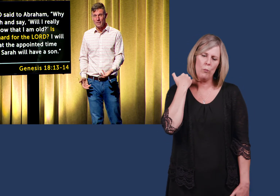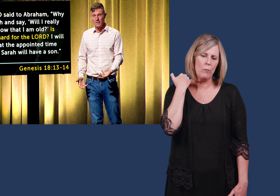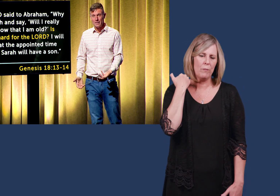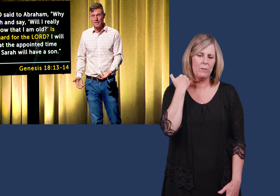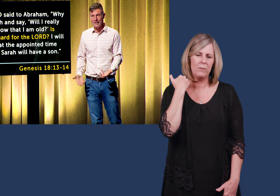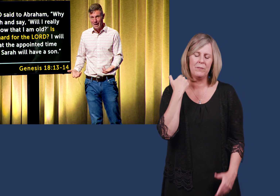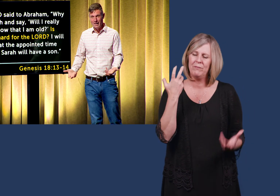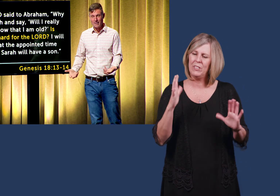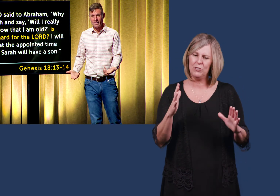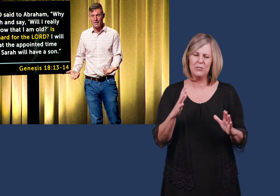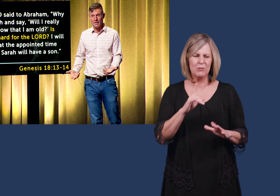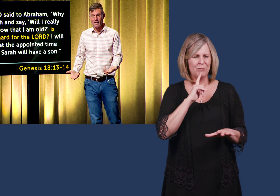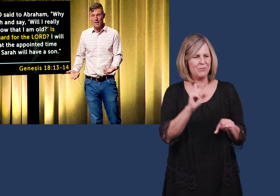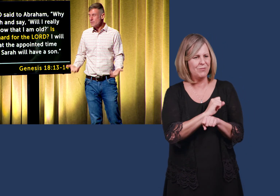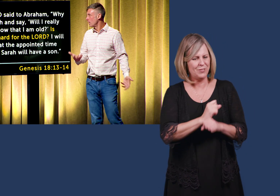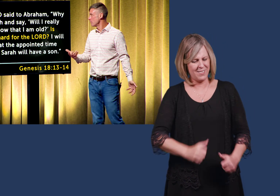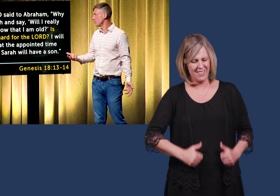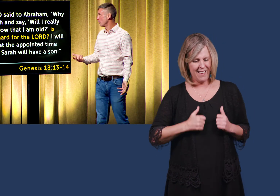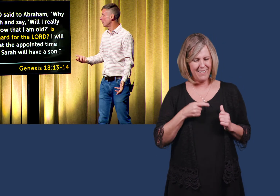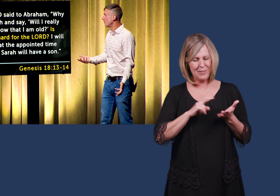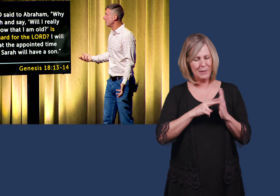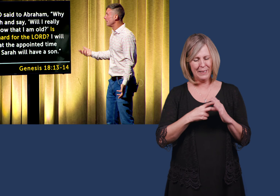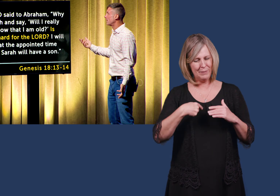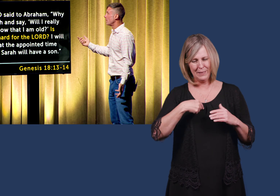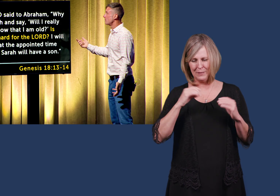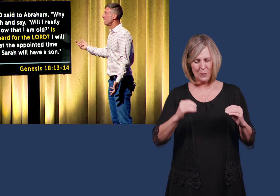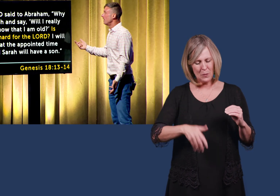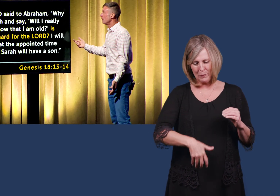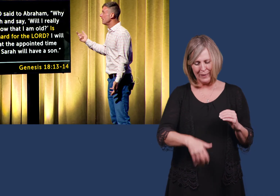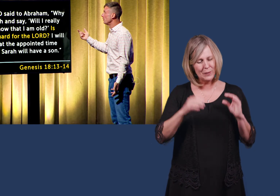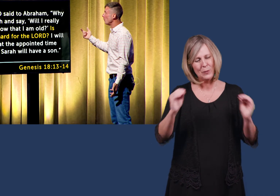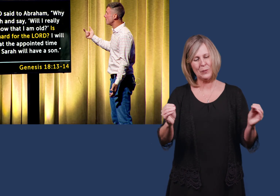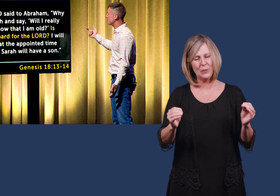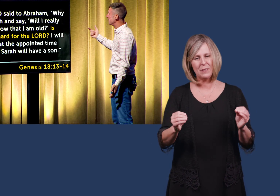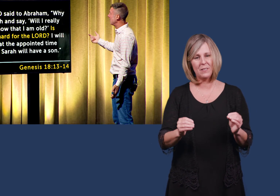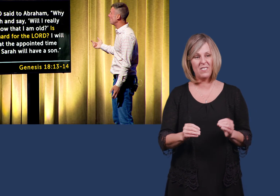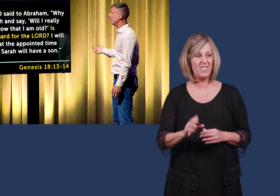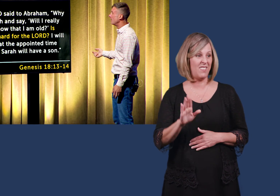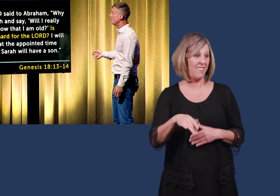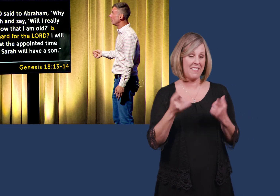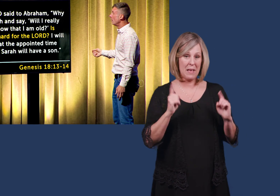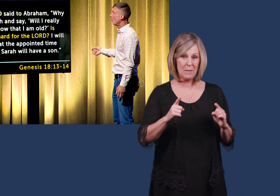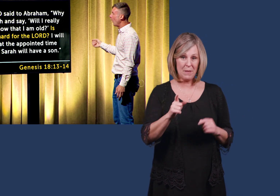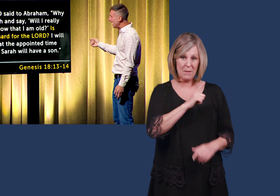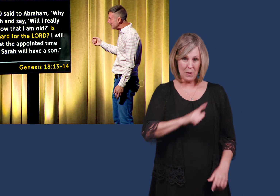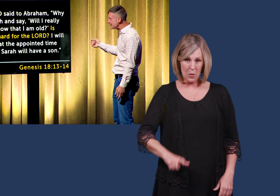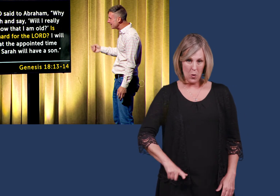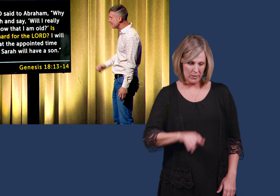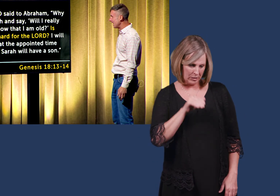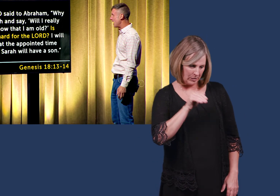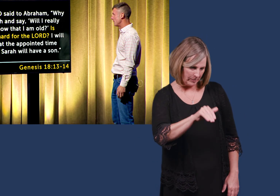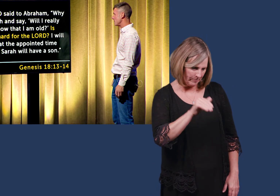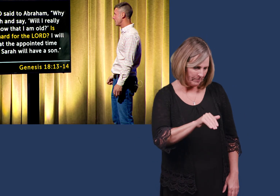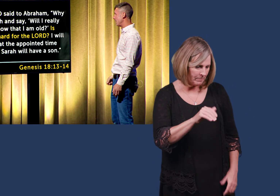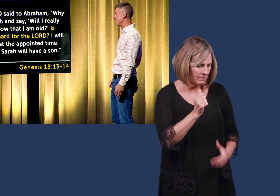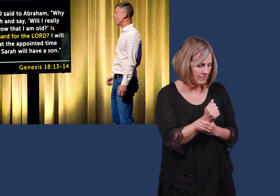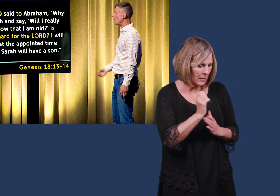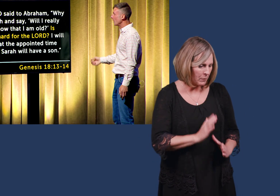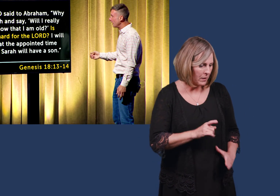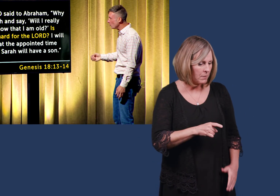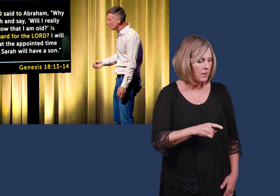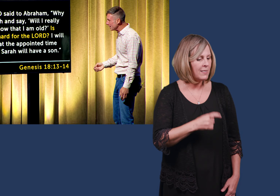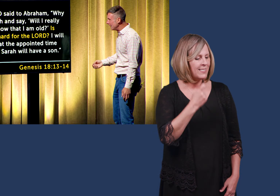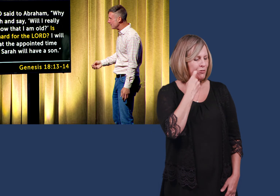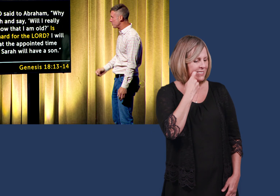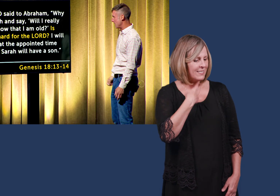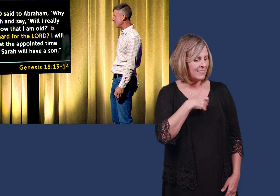reality. Yeah? So here it goes. Then the Lord said to Abraham, why did Sarah laugh and say, will